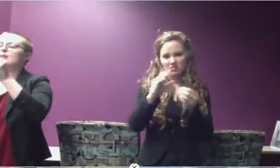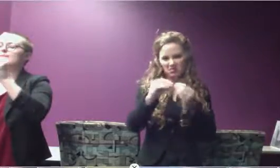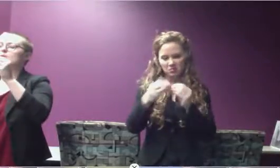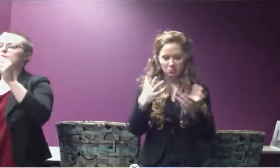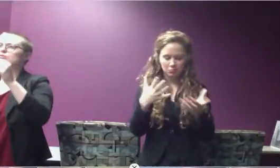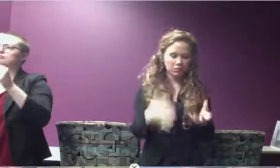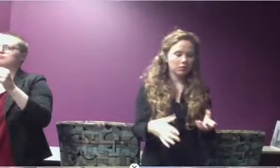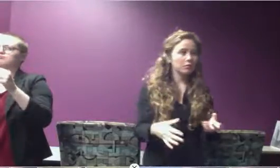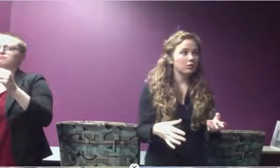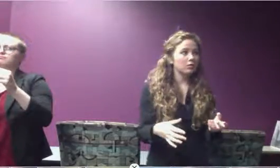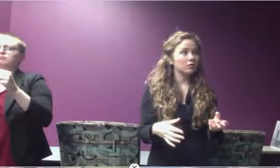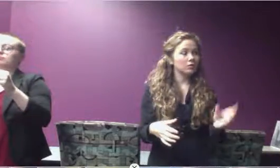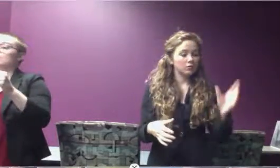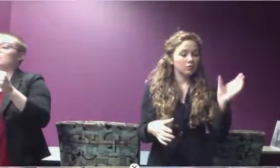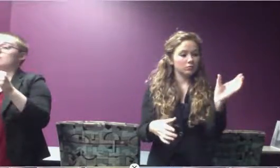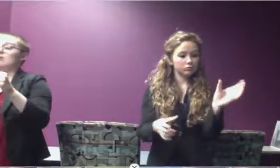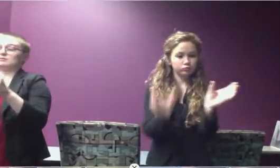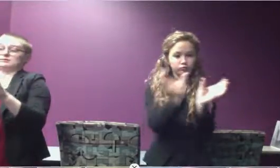On our line.